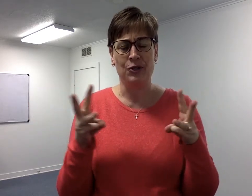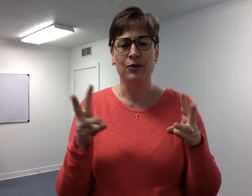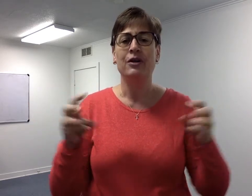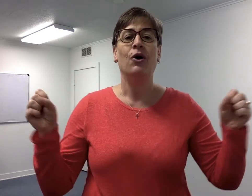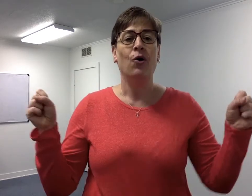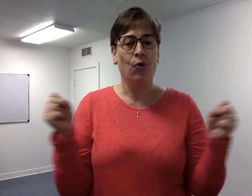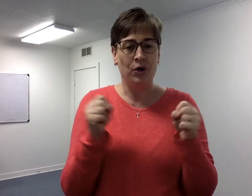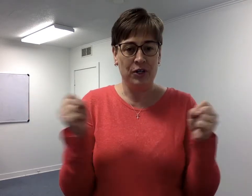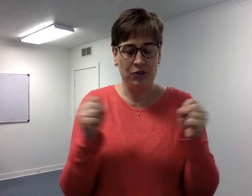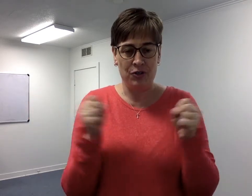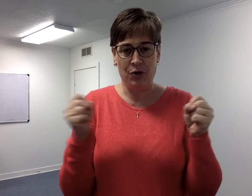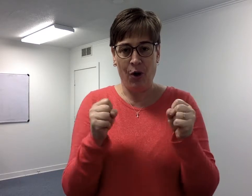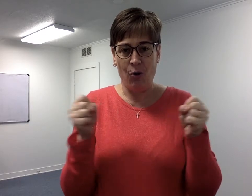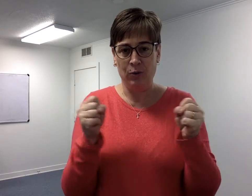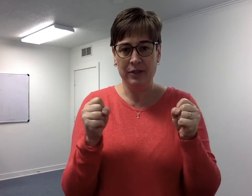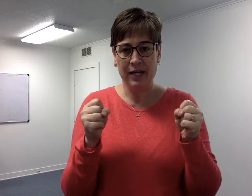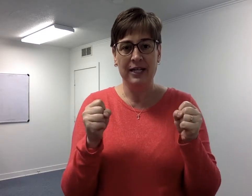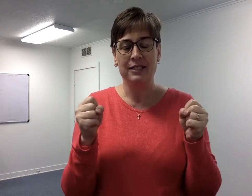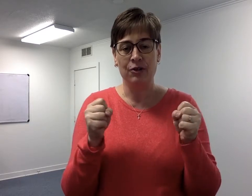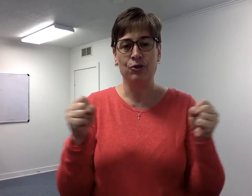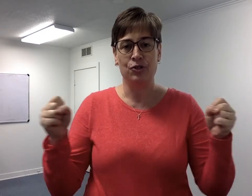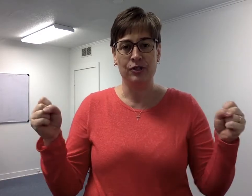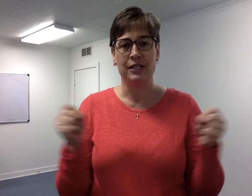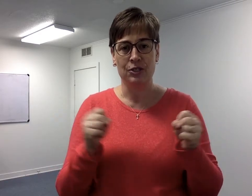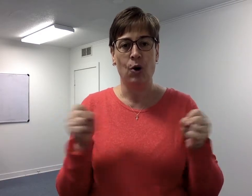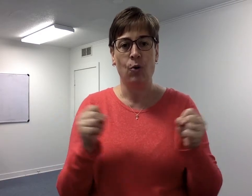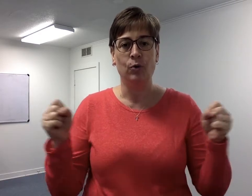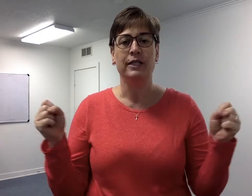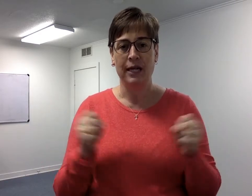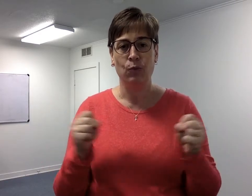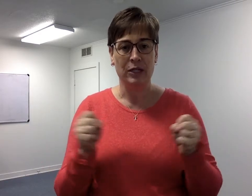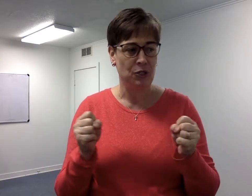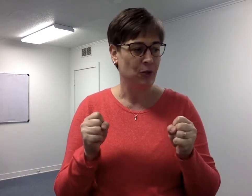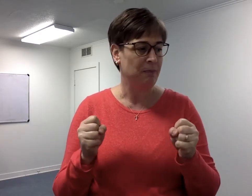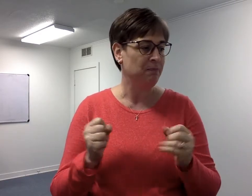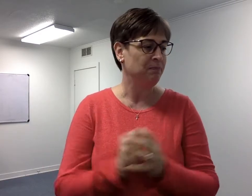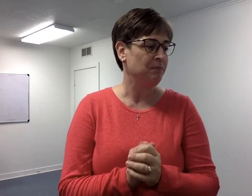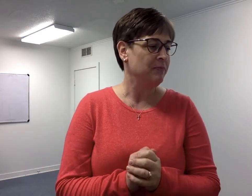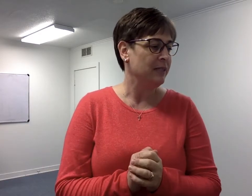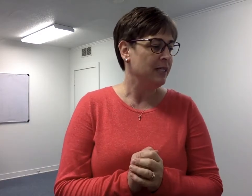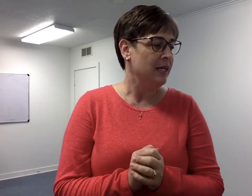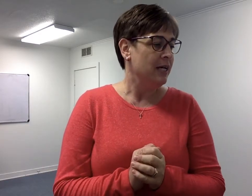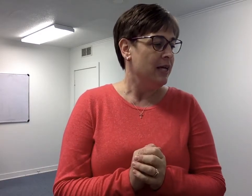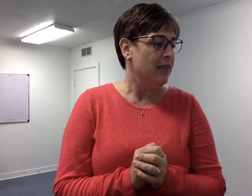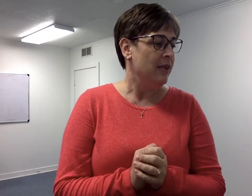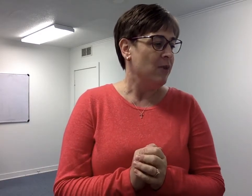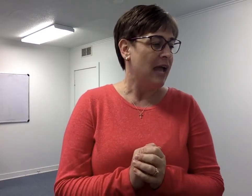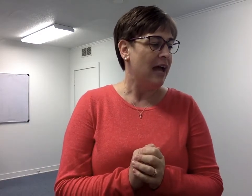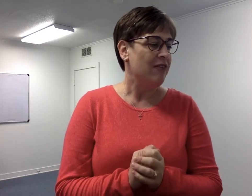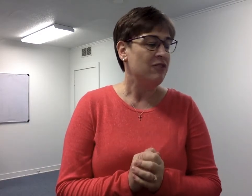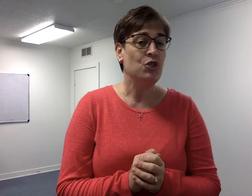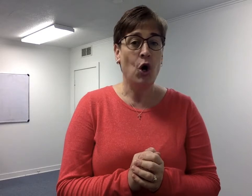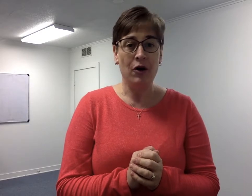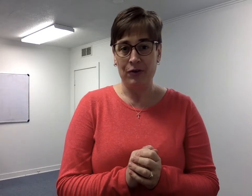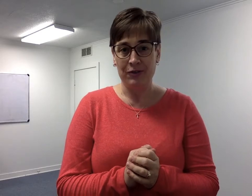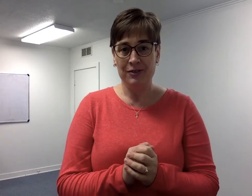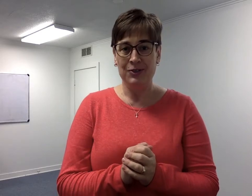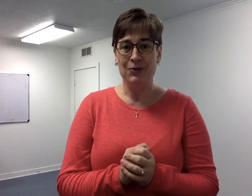winter, or you can just do cold, and it's understood that it's cold and winter. Then we have daughter. So